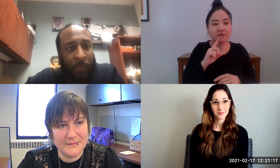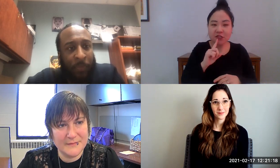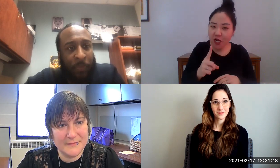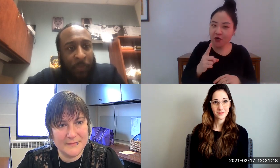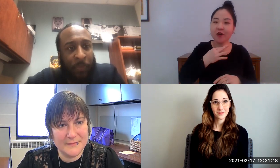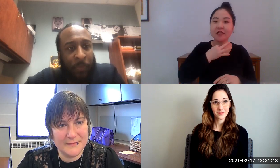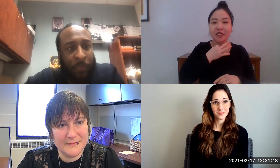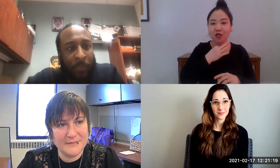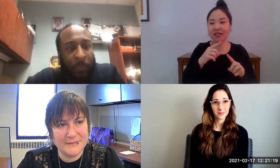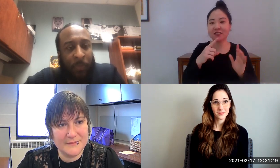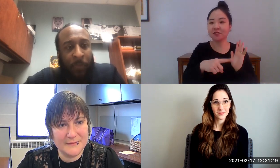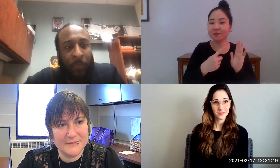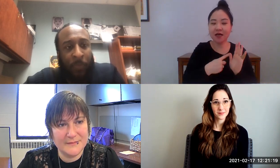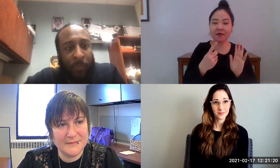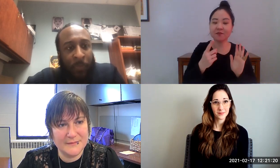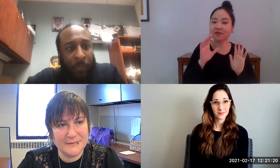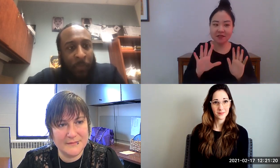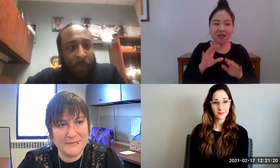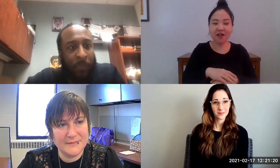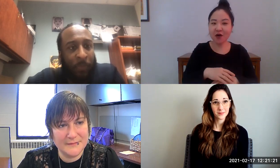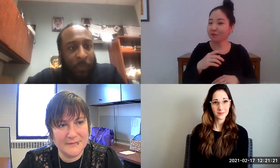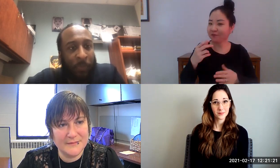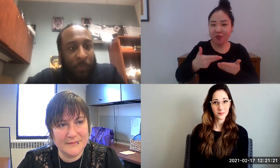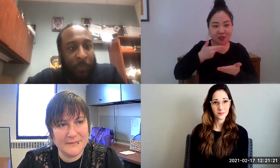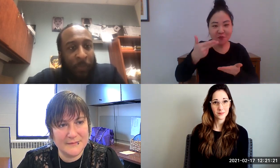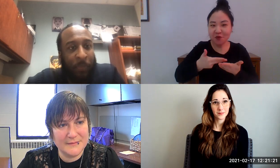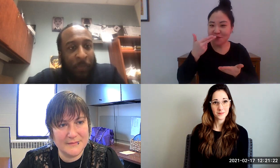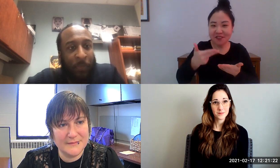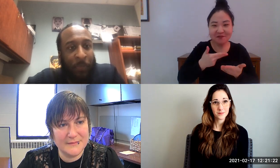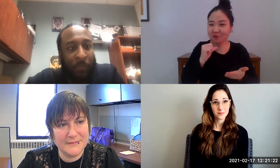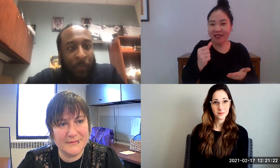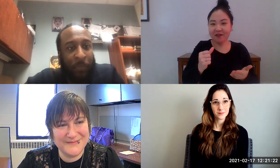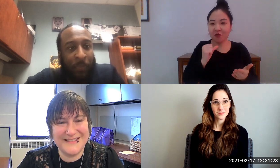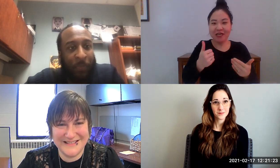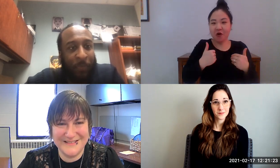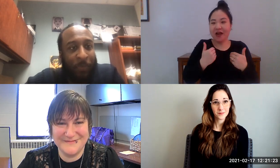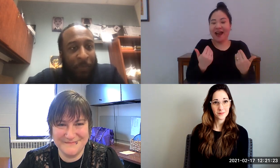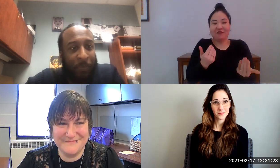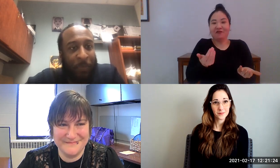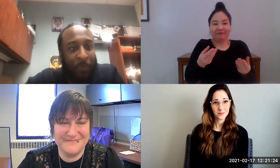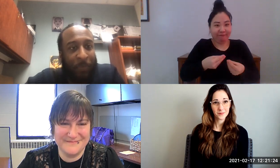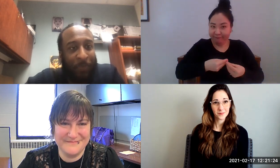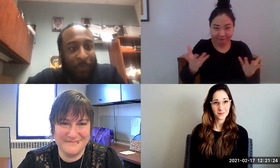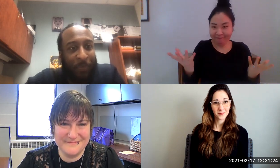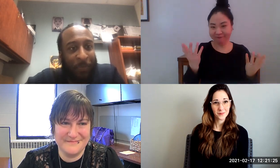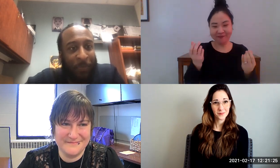are genuinely curious. Sometimes, you know, the spoons we don't